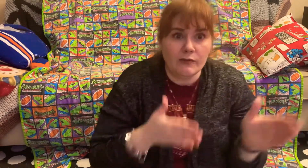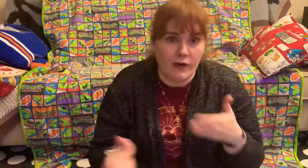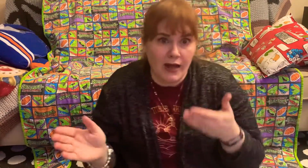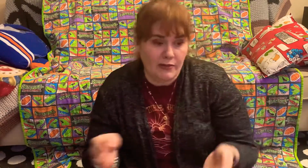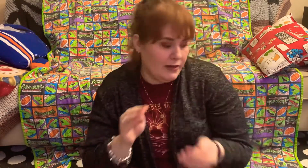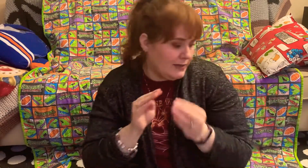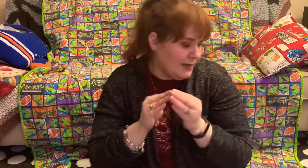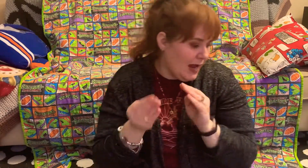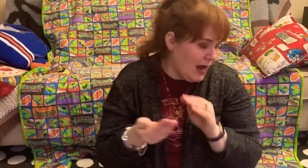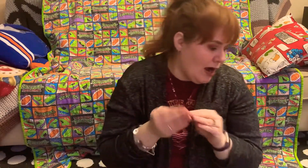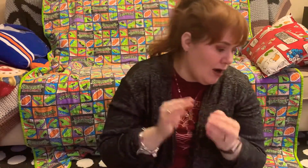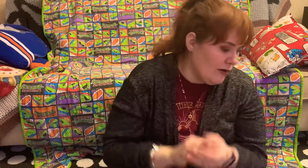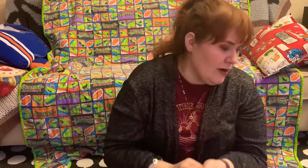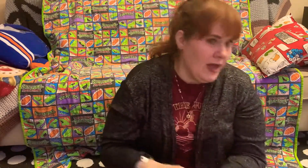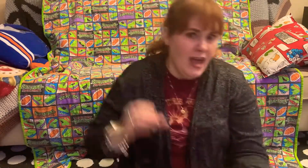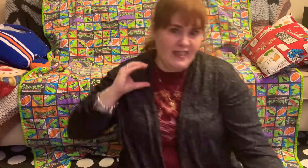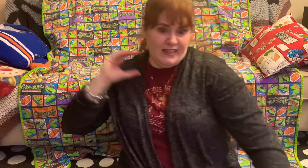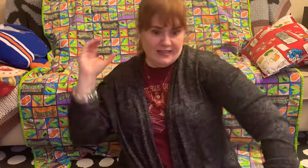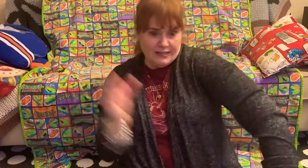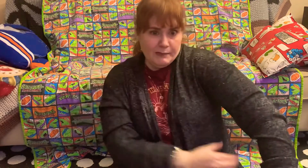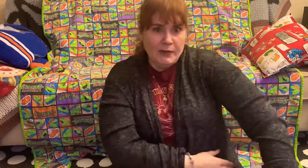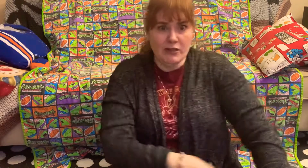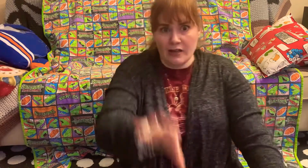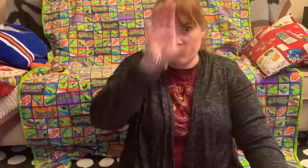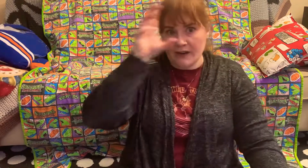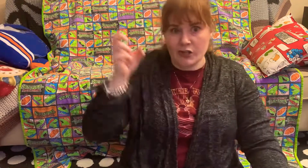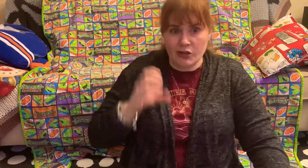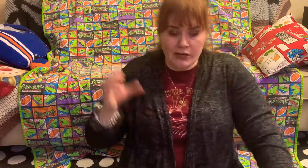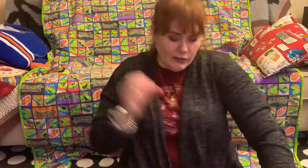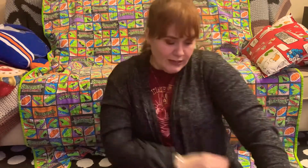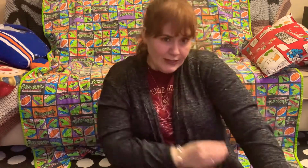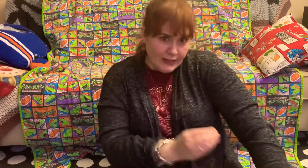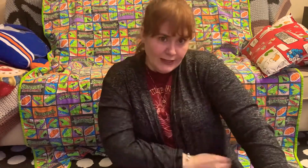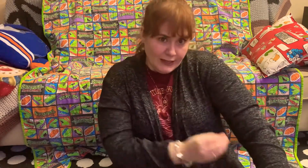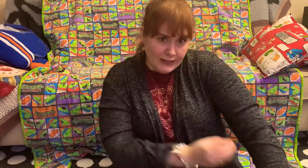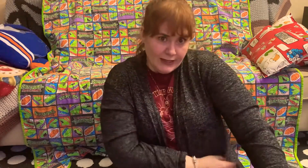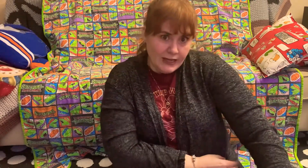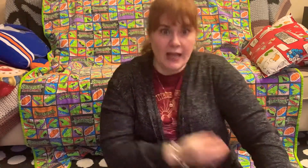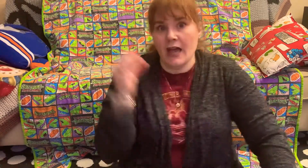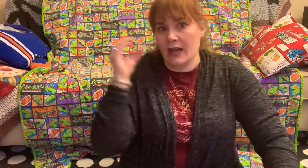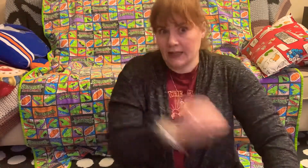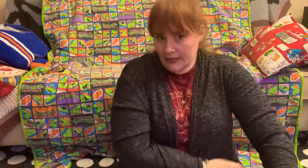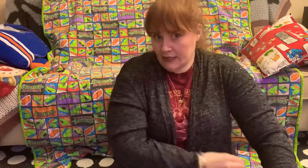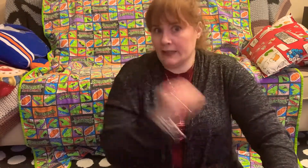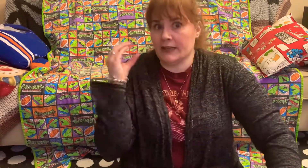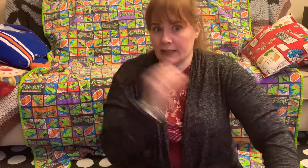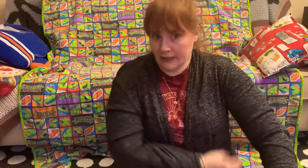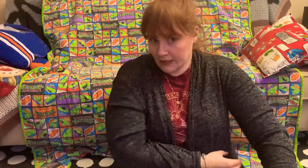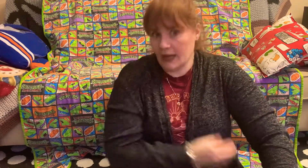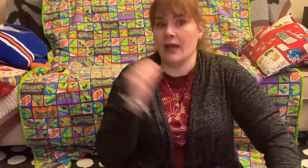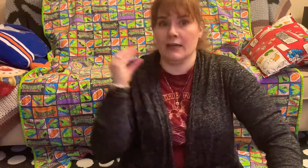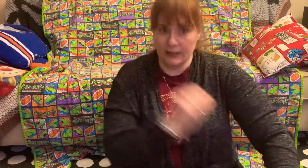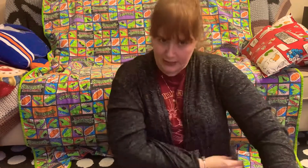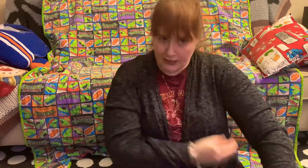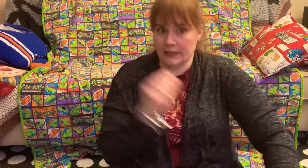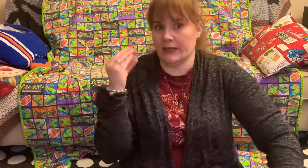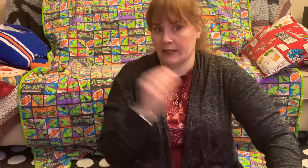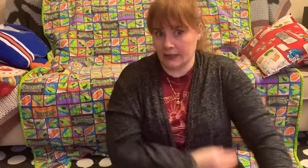around the town. The seatbelt on the fire truck goes click, click, click, click, click, click, click, click, click.